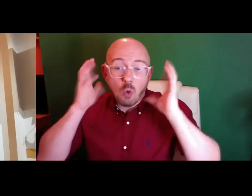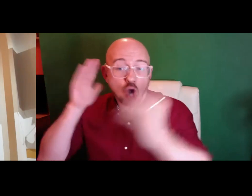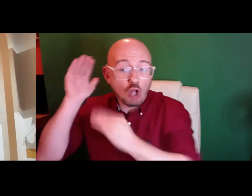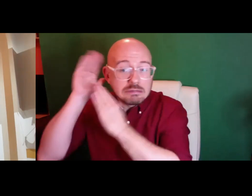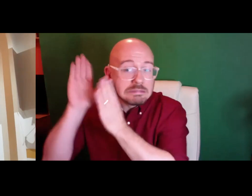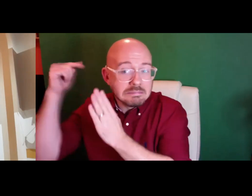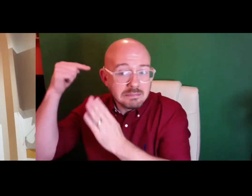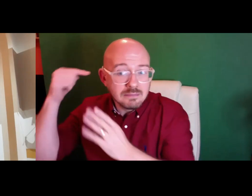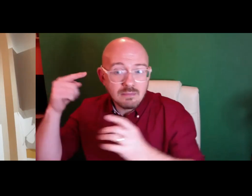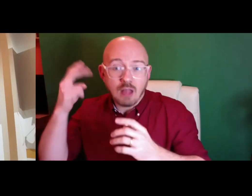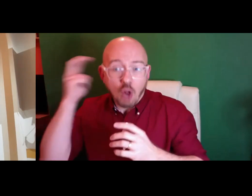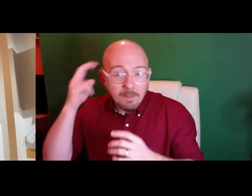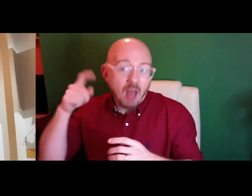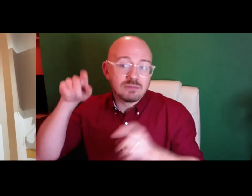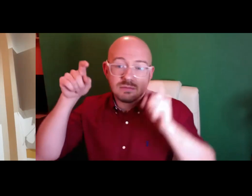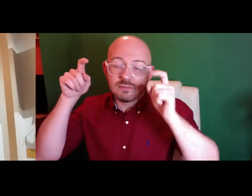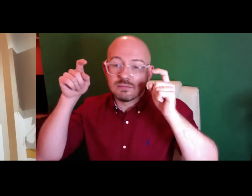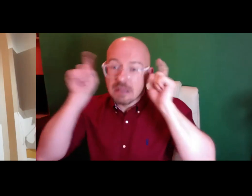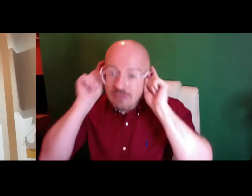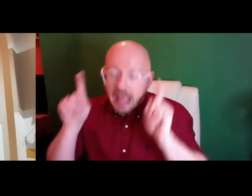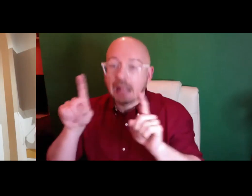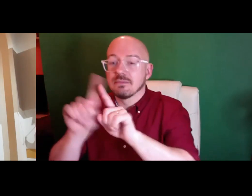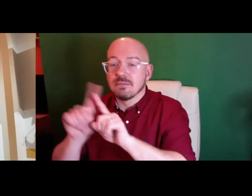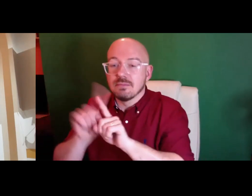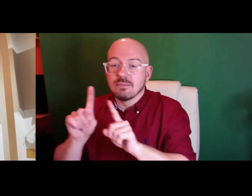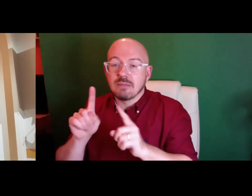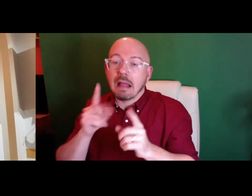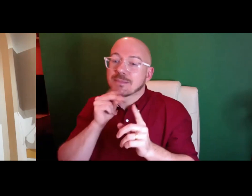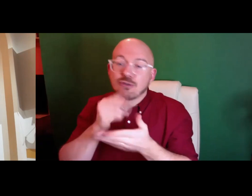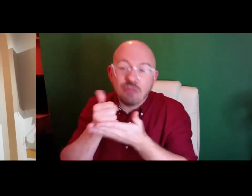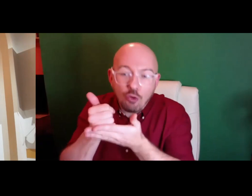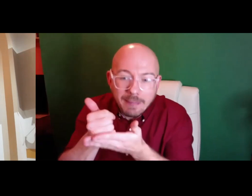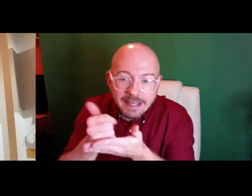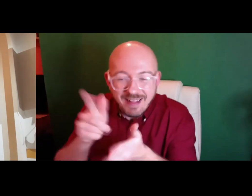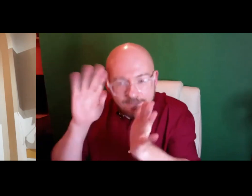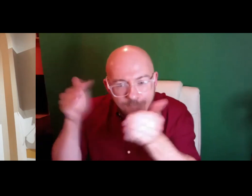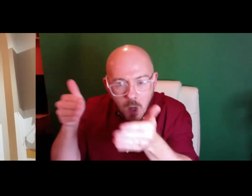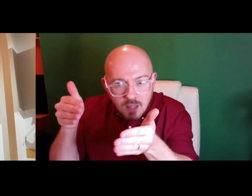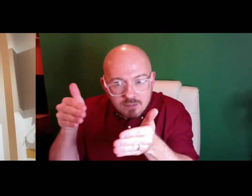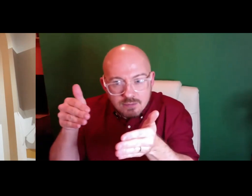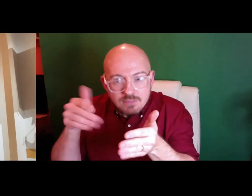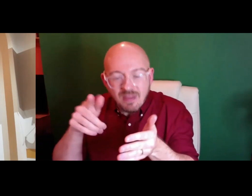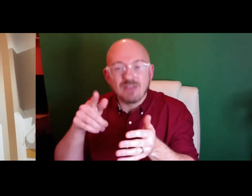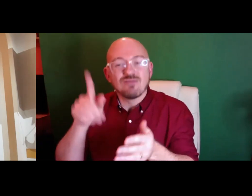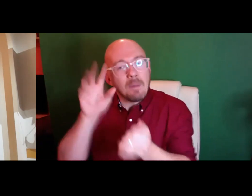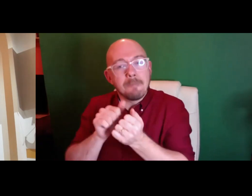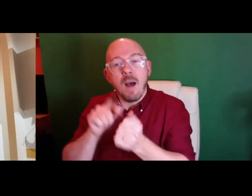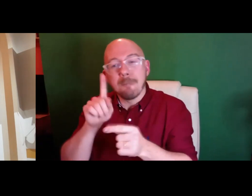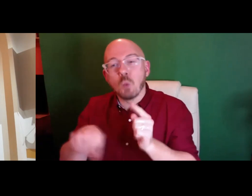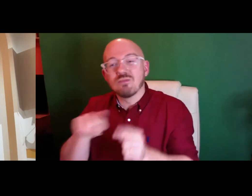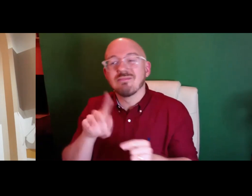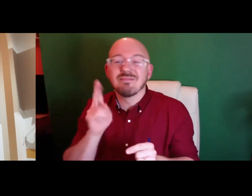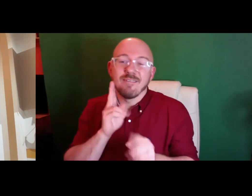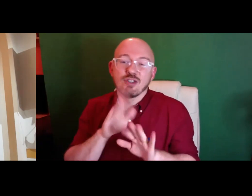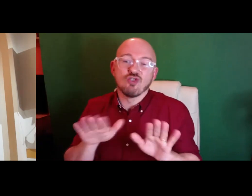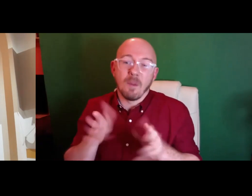really highlights who has the power in connection to deaf children, and their education. It's audiologists, it's speech therapists, it's